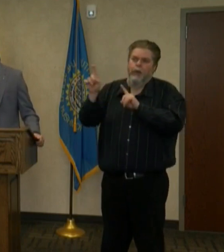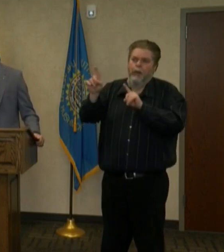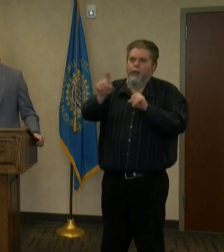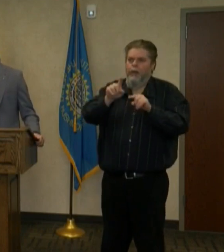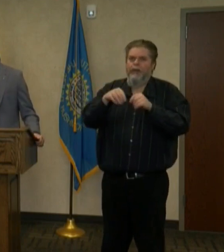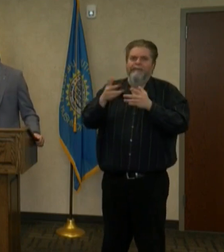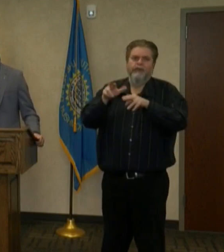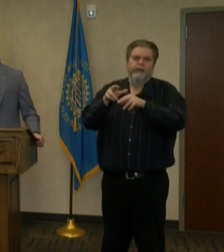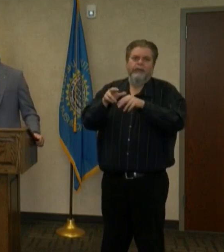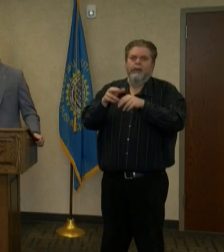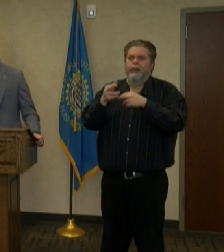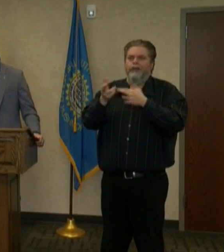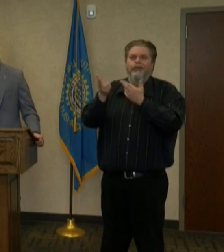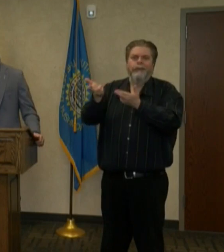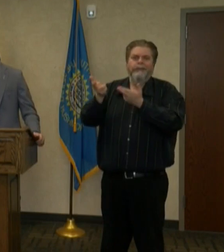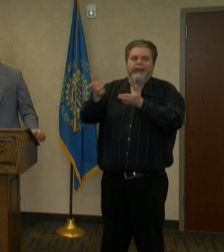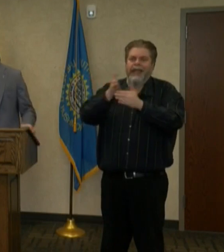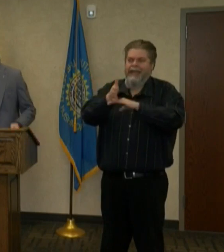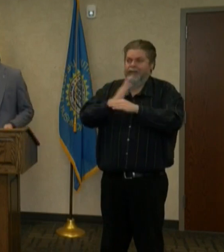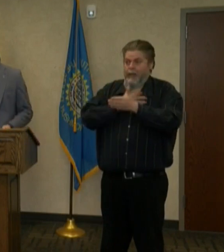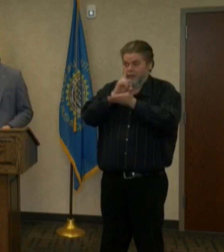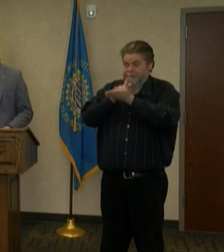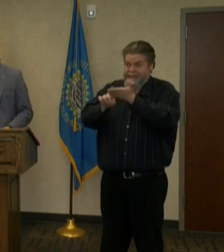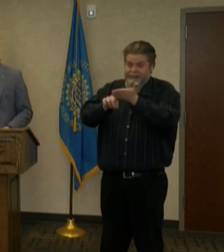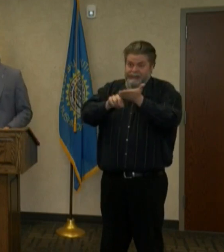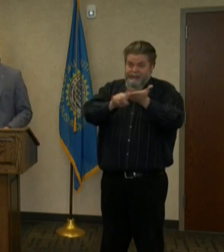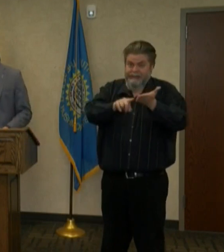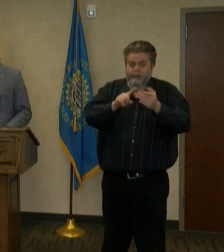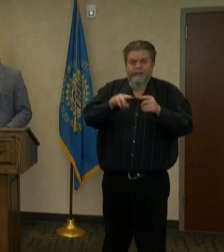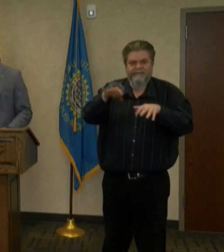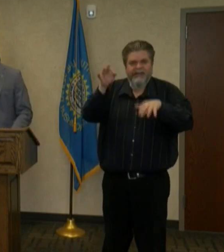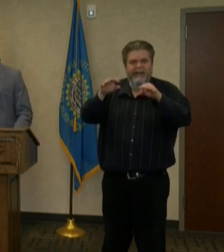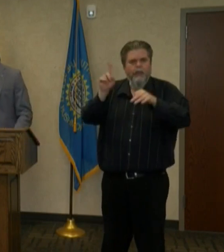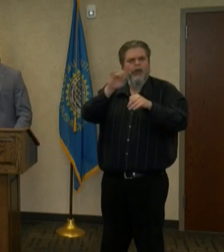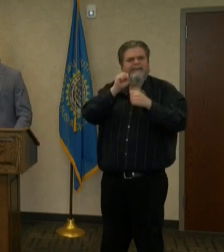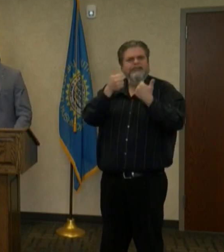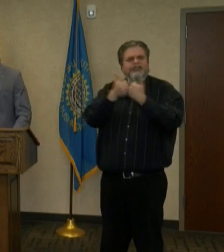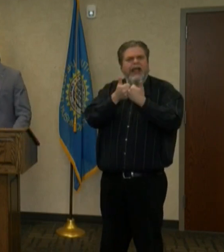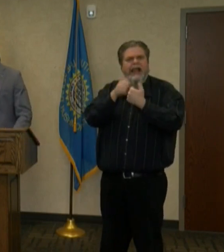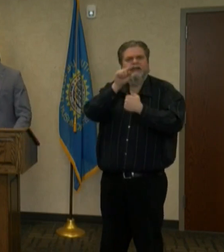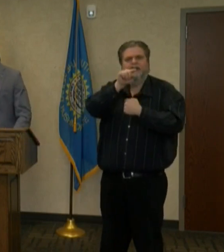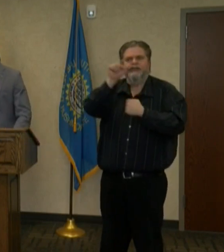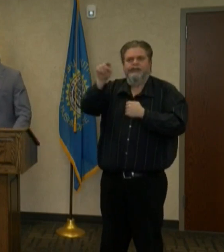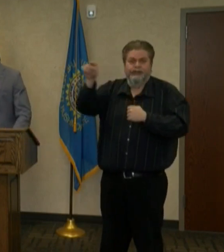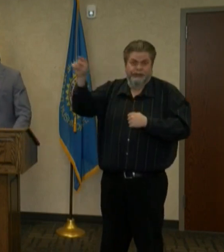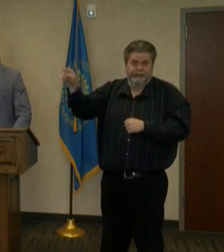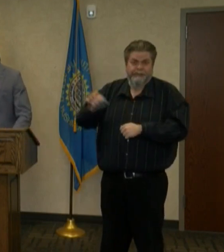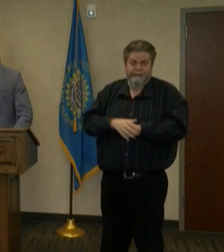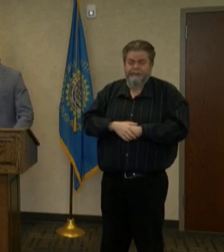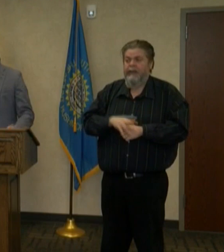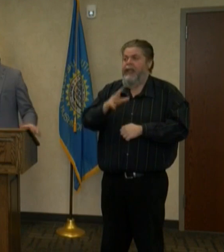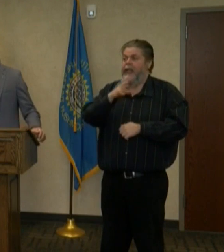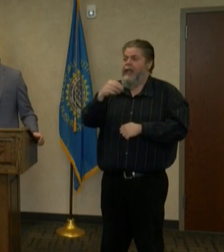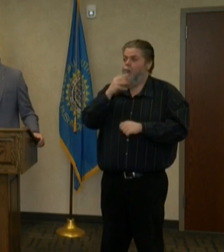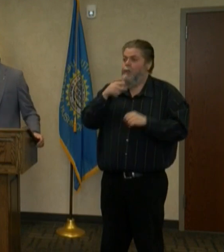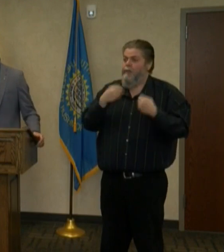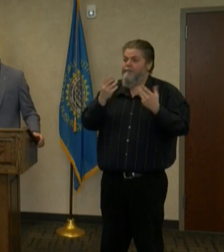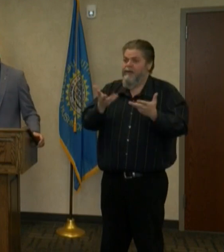them recommendations if there is, in fact, some challenges there. We're going to also provide some pretty